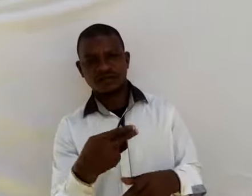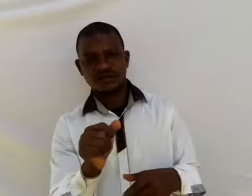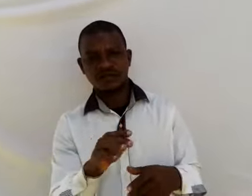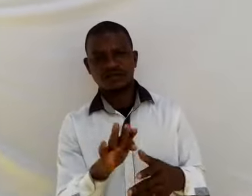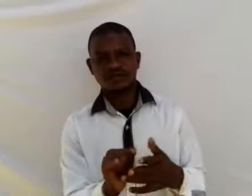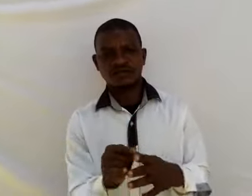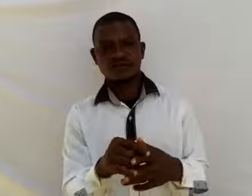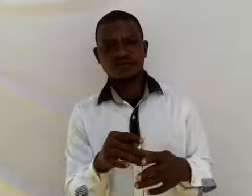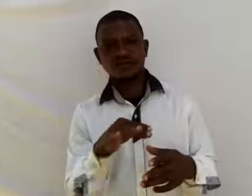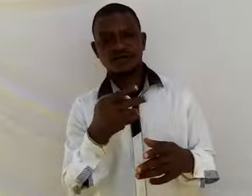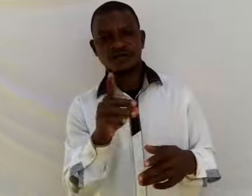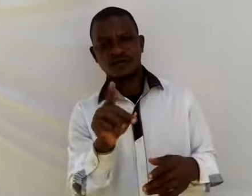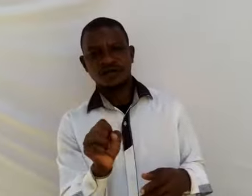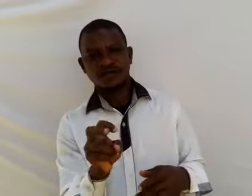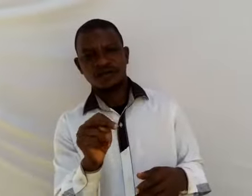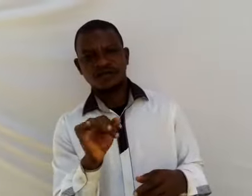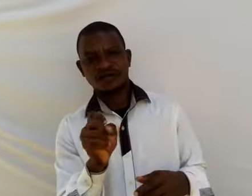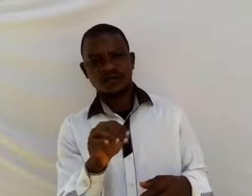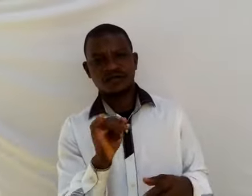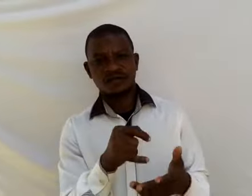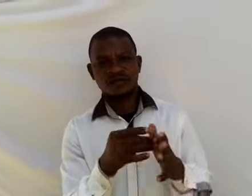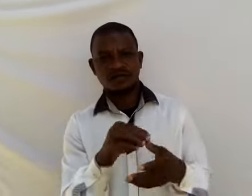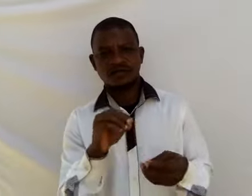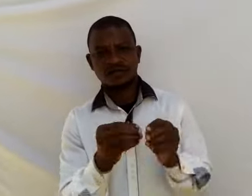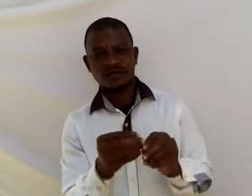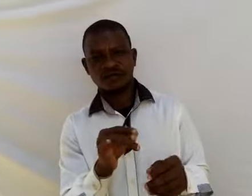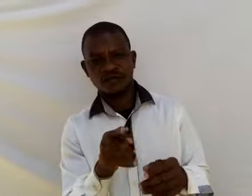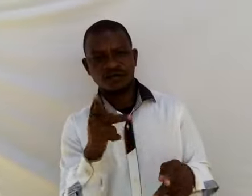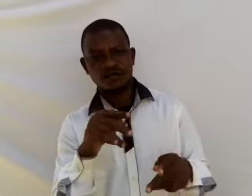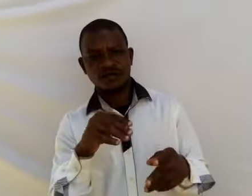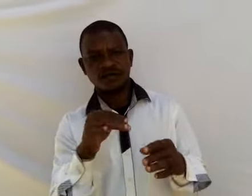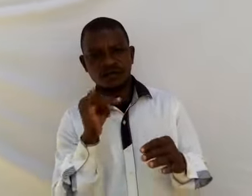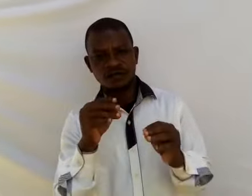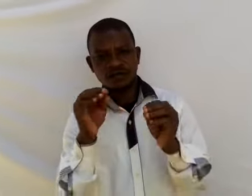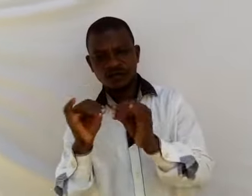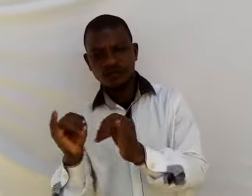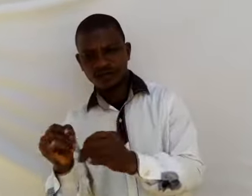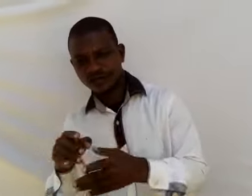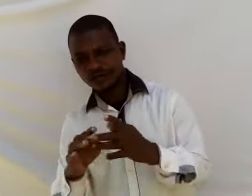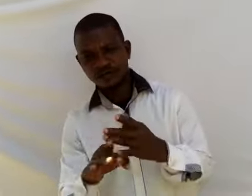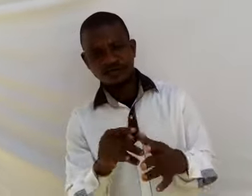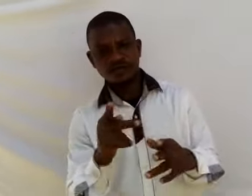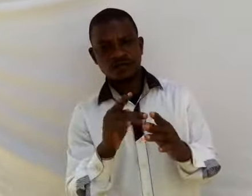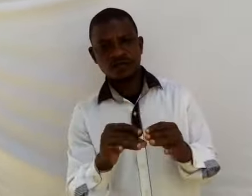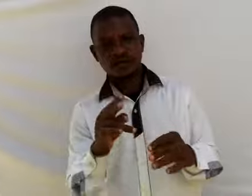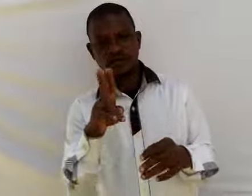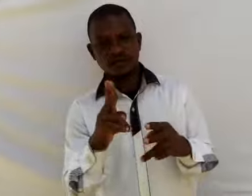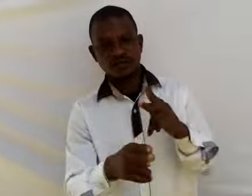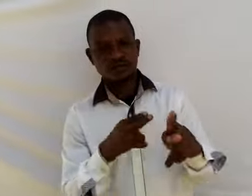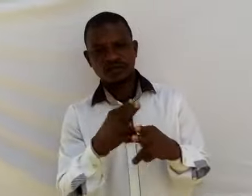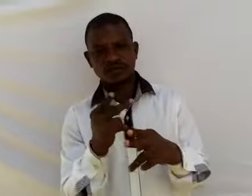Population density. It is the number of individuals per unit area.